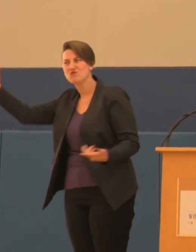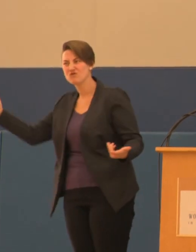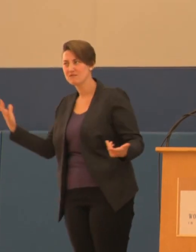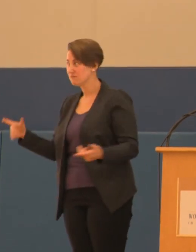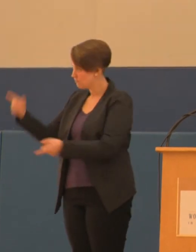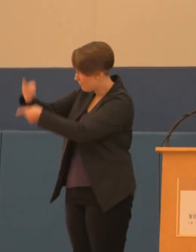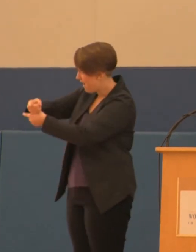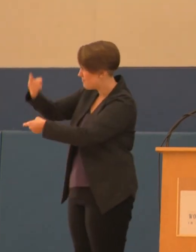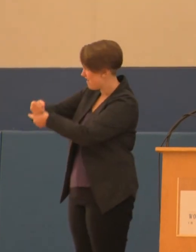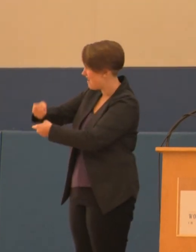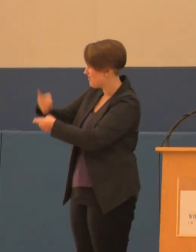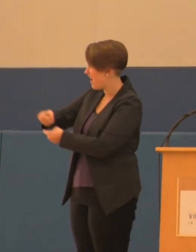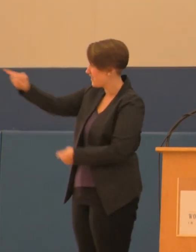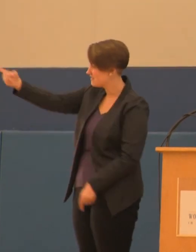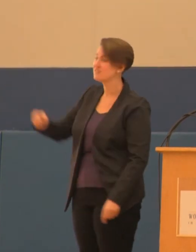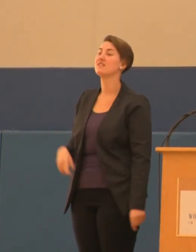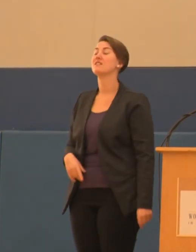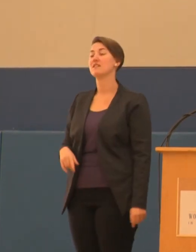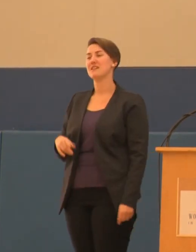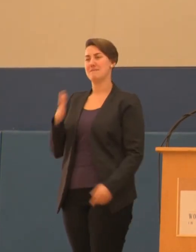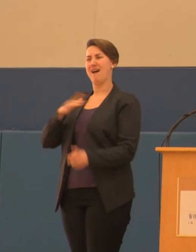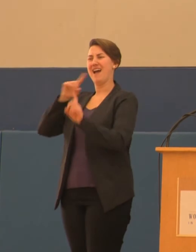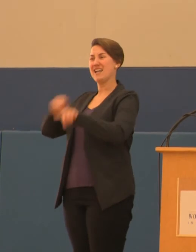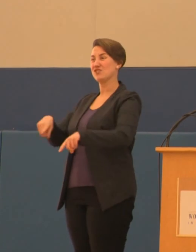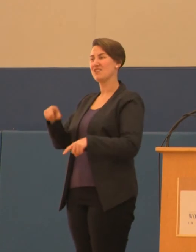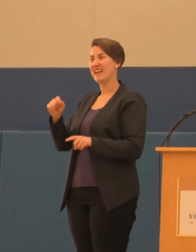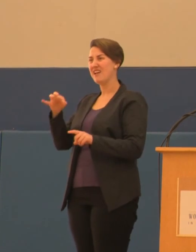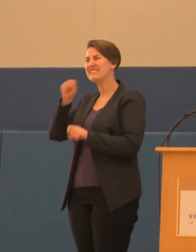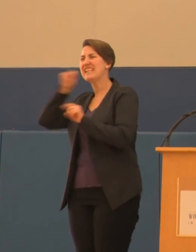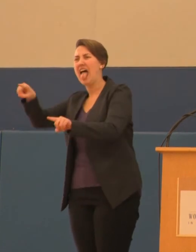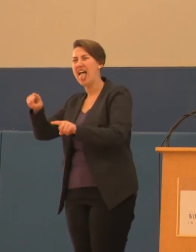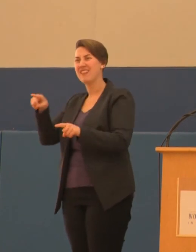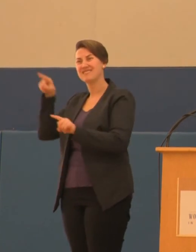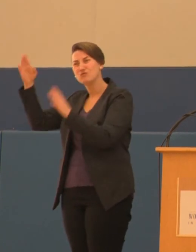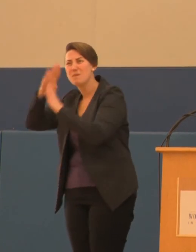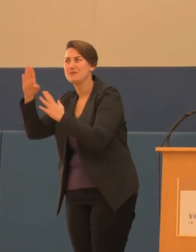Exactly. Exactly. My answer is, so what?